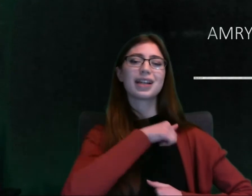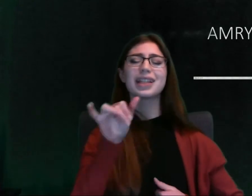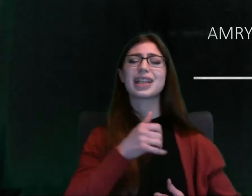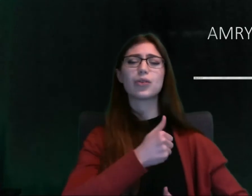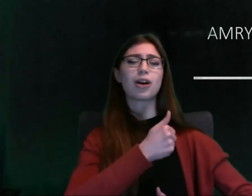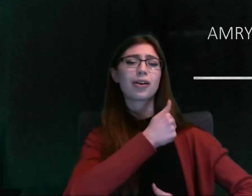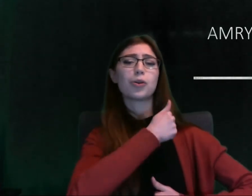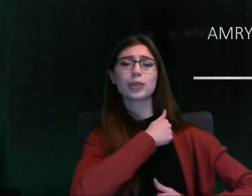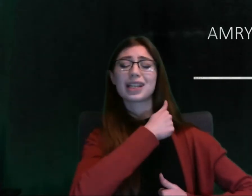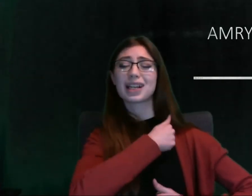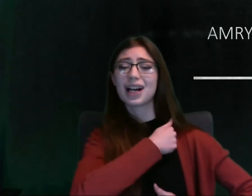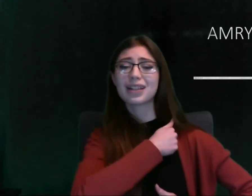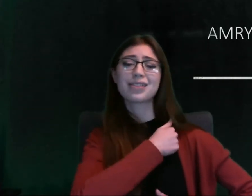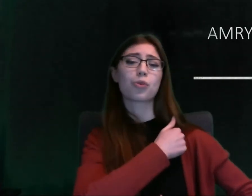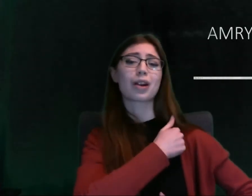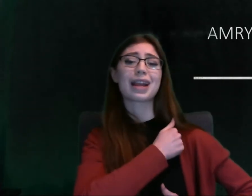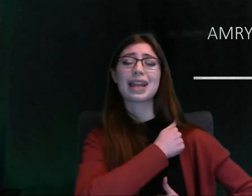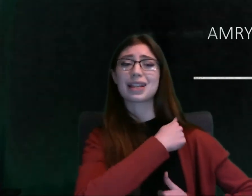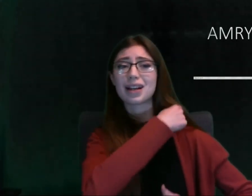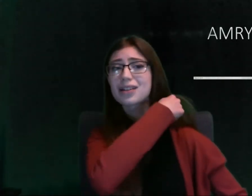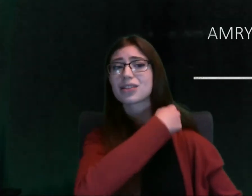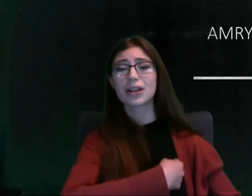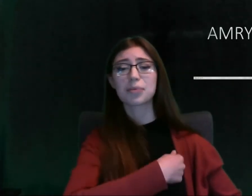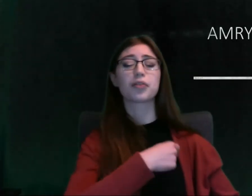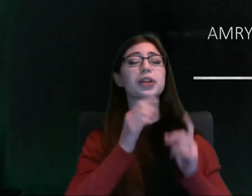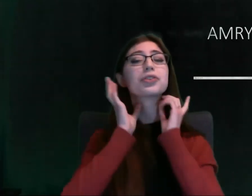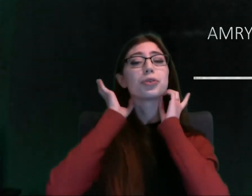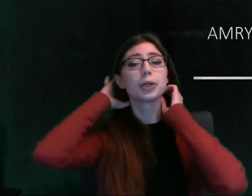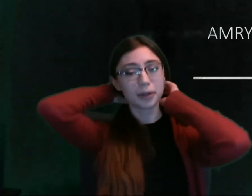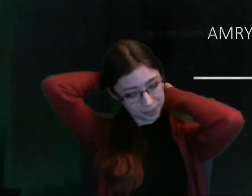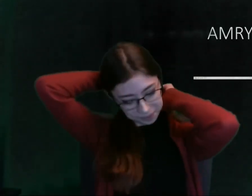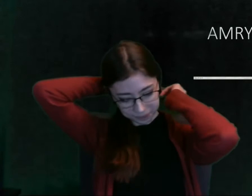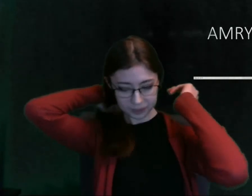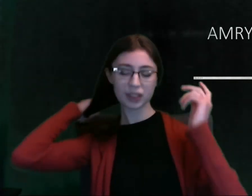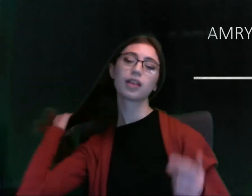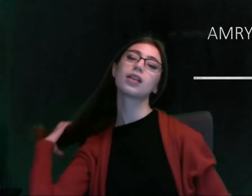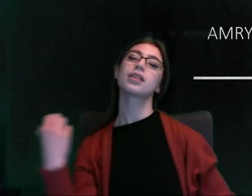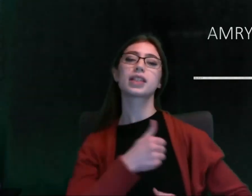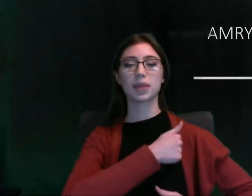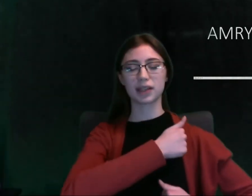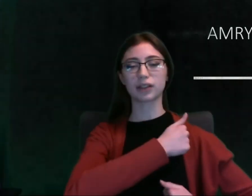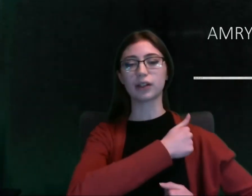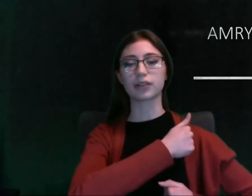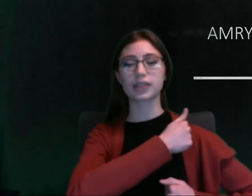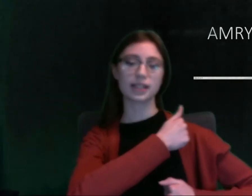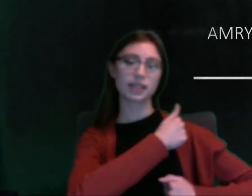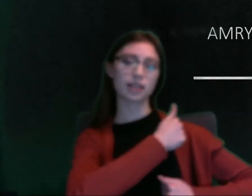like you are holding a gun or a gun is strapped over your shoulder, something along those lines. Army,